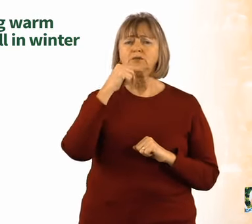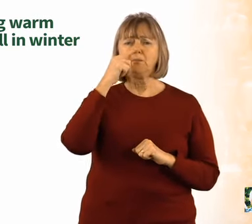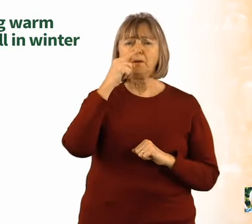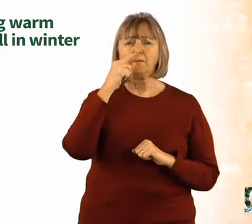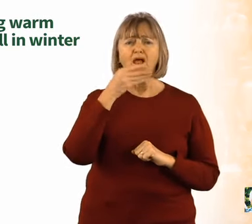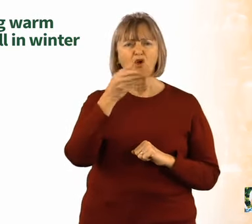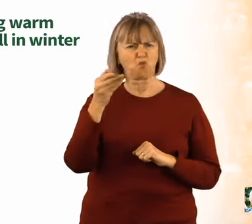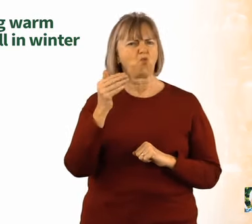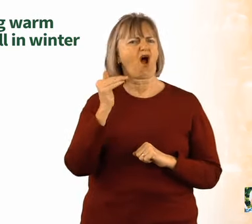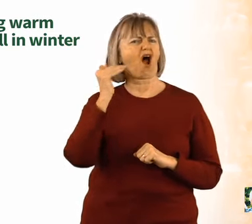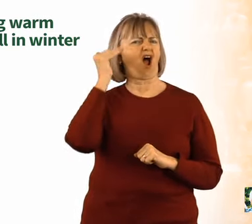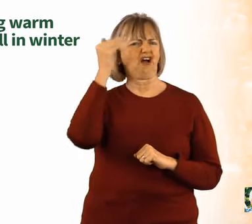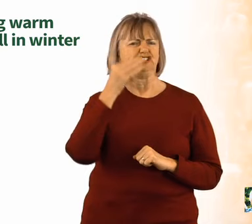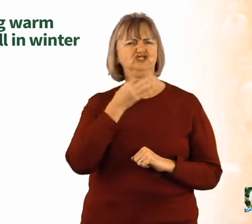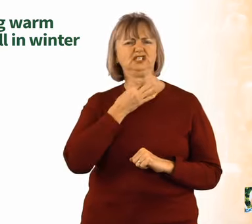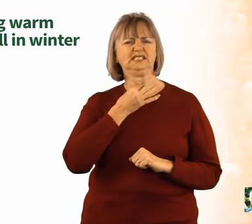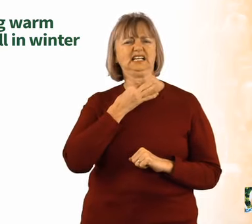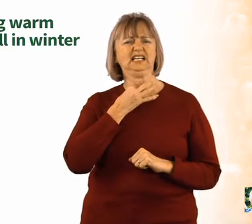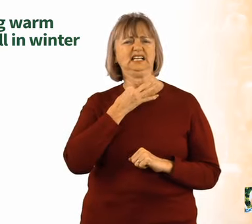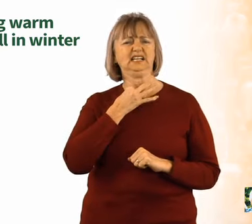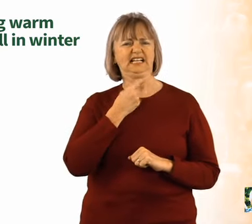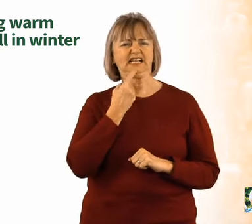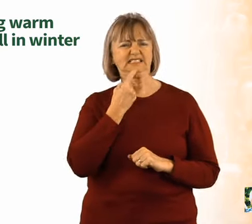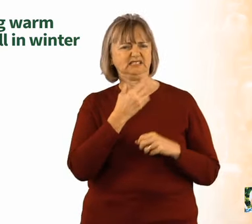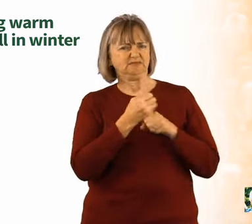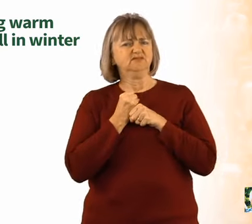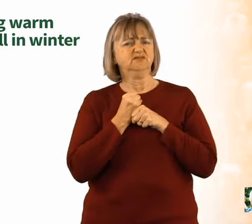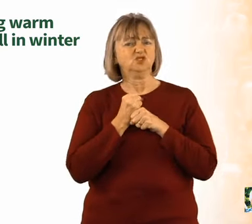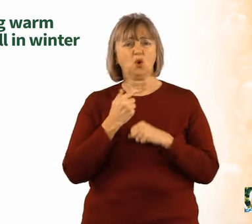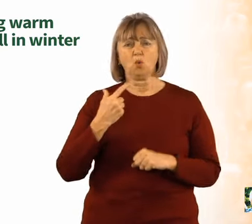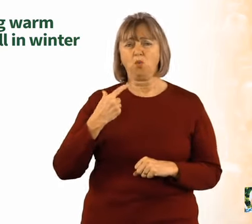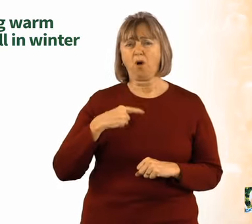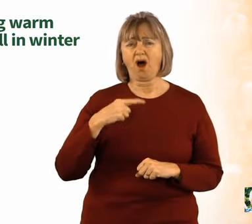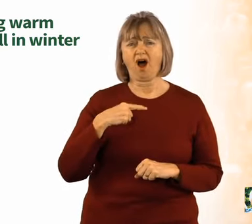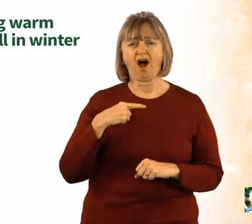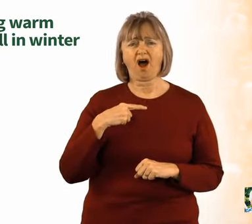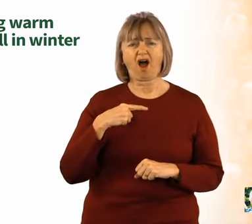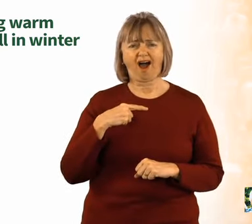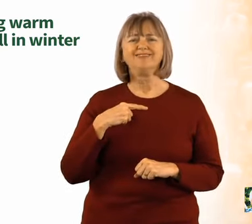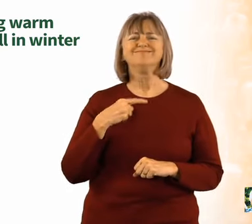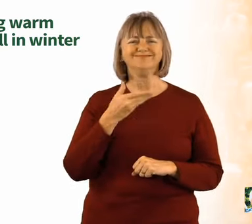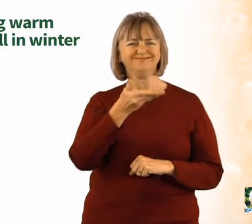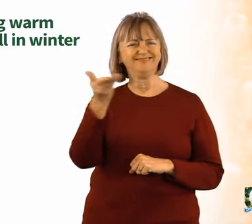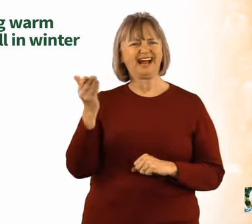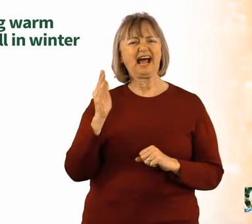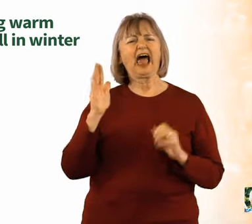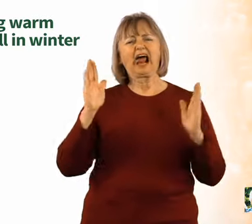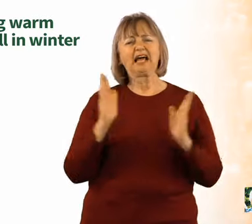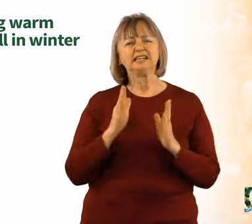Older people are at greater risk of hypothermia due to reduced activity, less awareness of